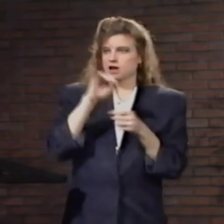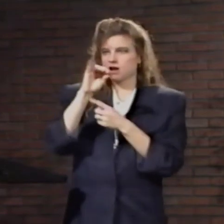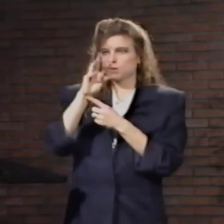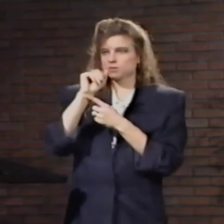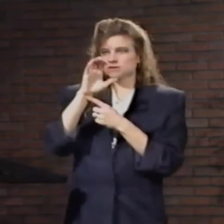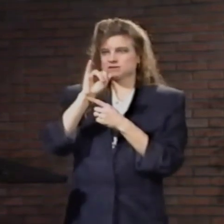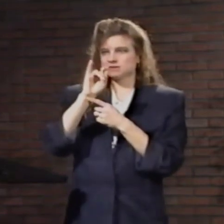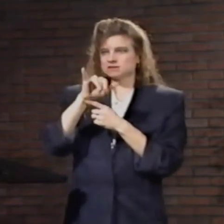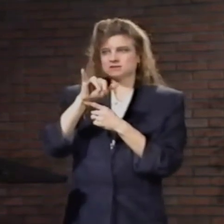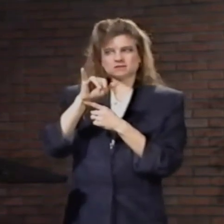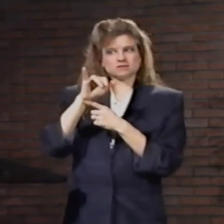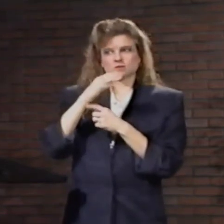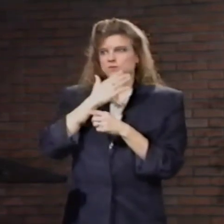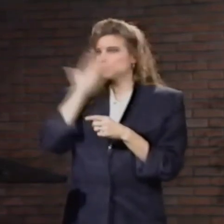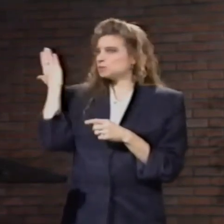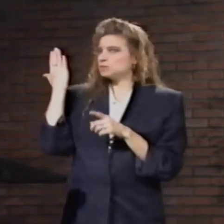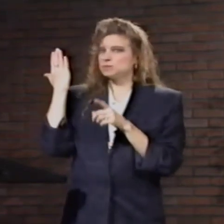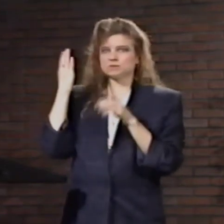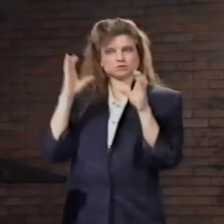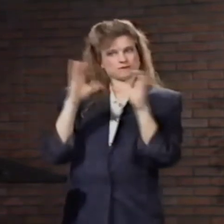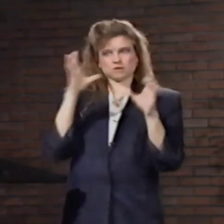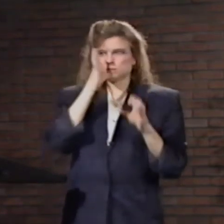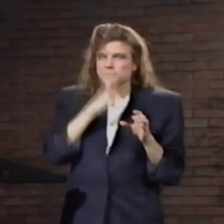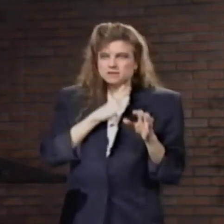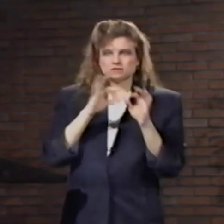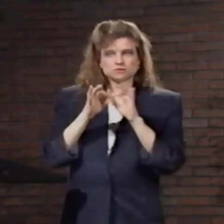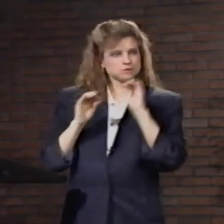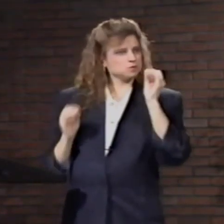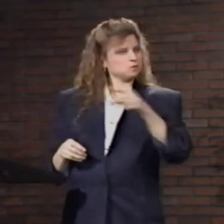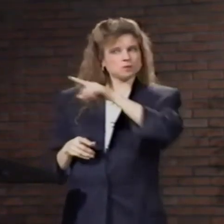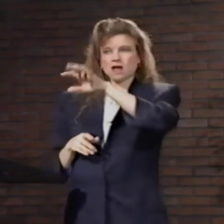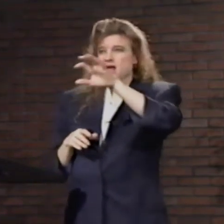interpreter, but Iowa City did not have a certified female interpreter.